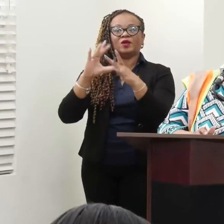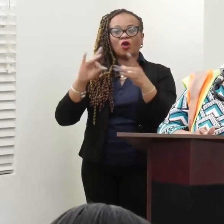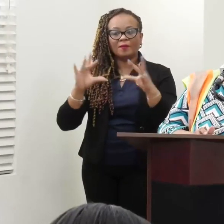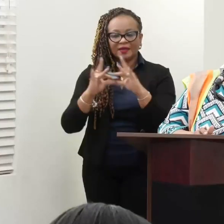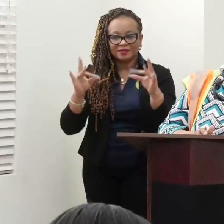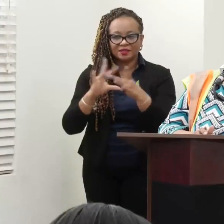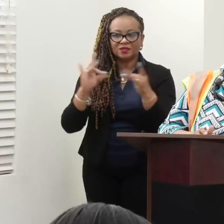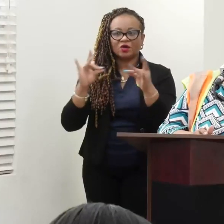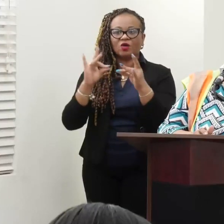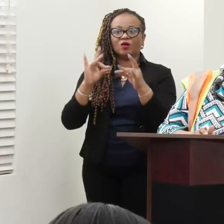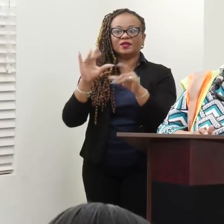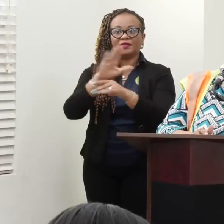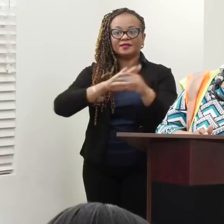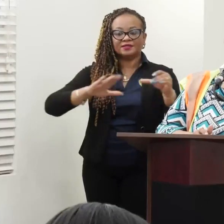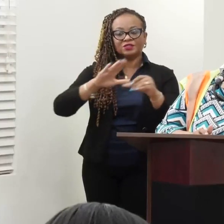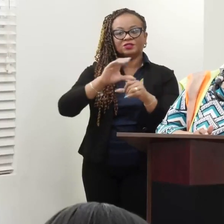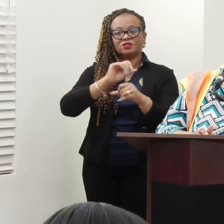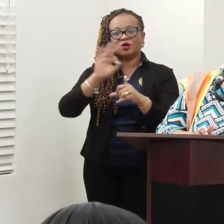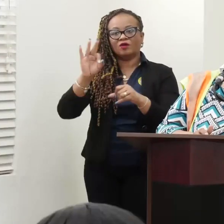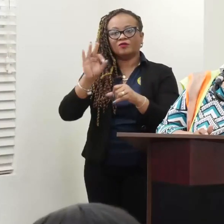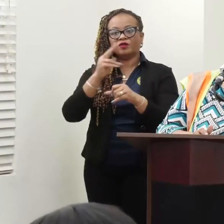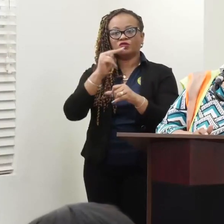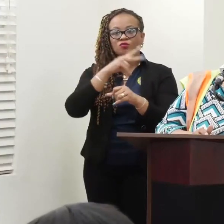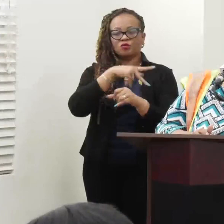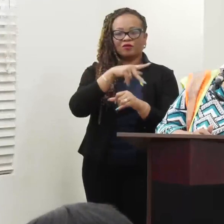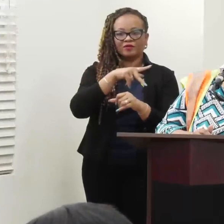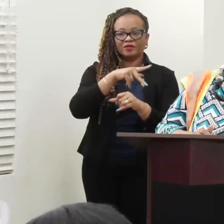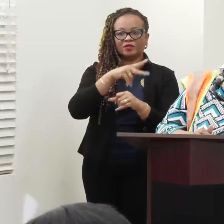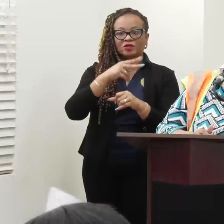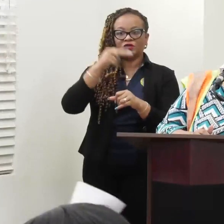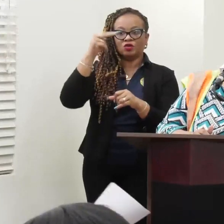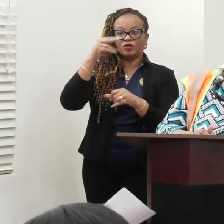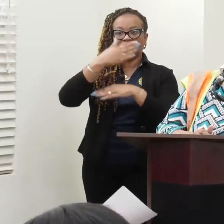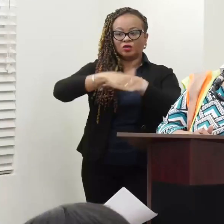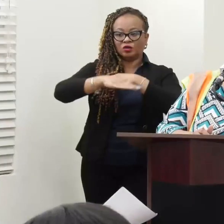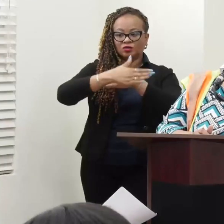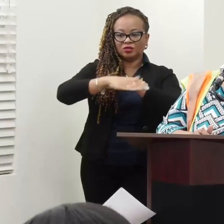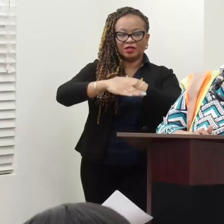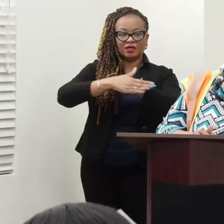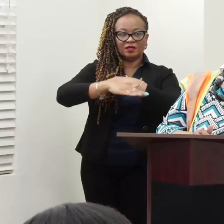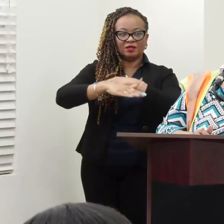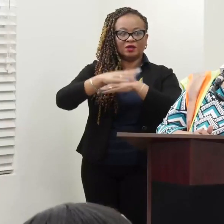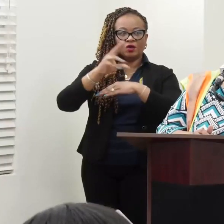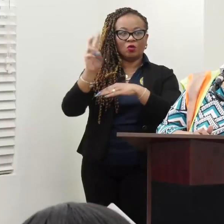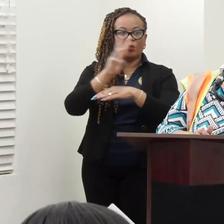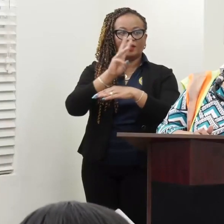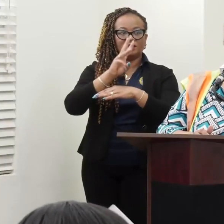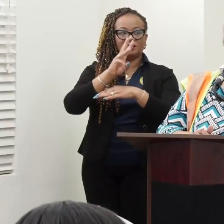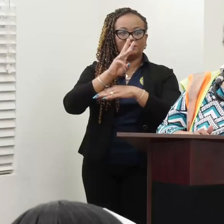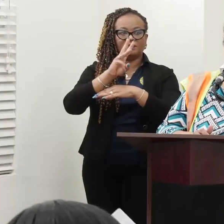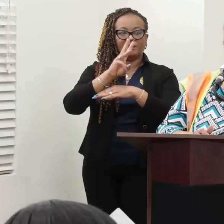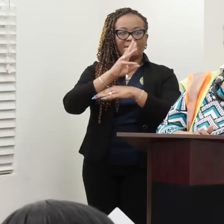on the conditions of the New Providence Northern Coastline on West Bay